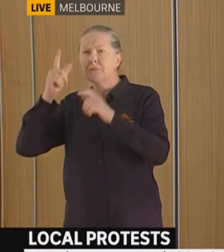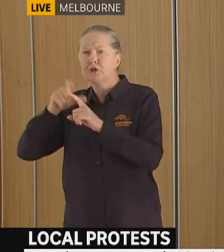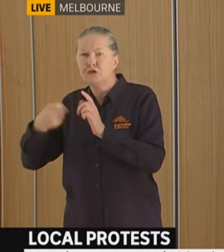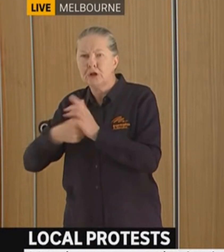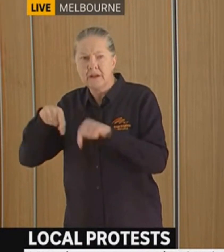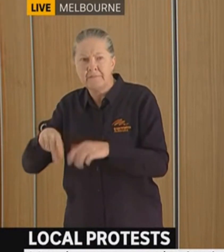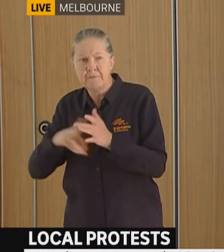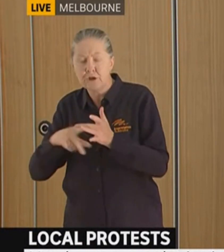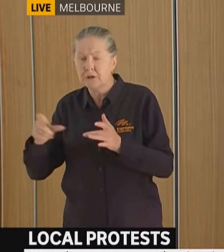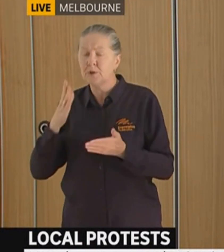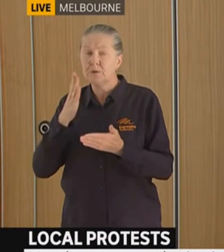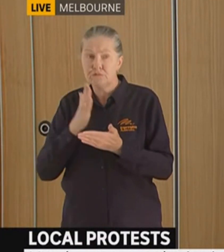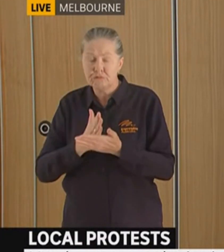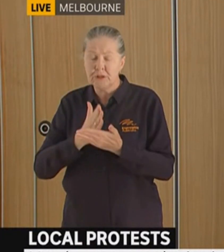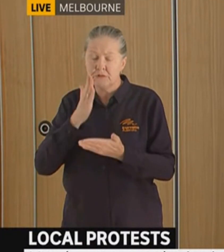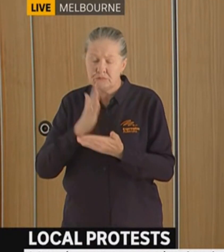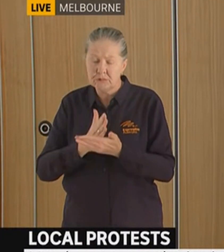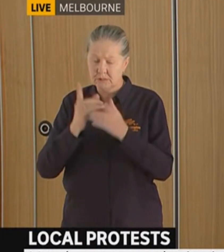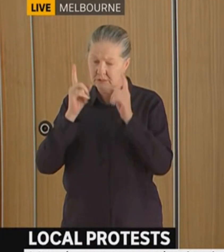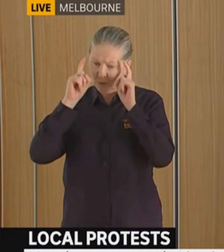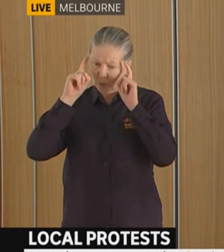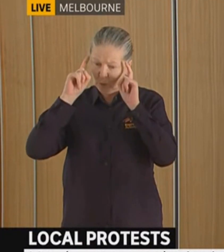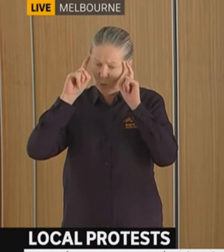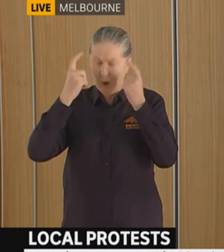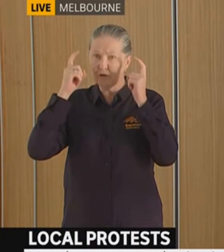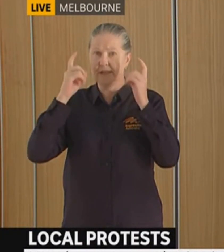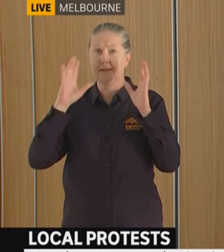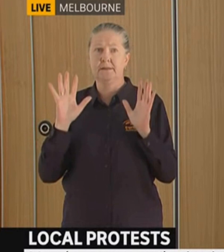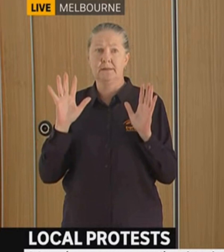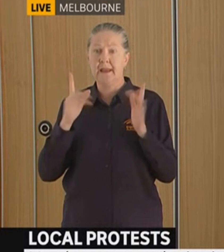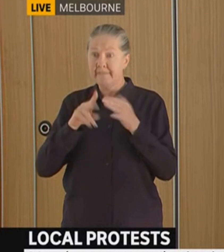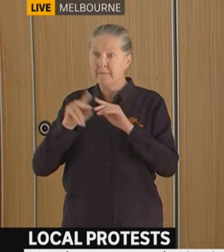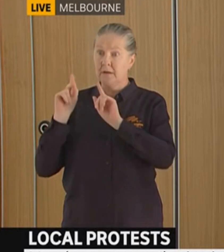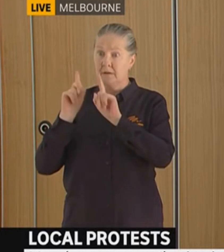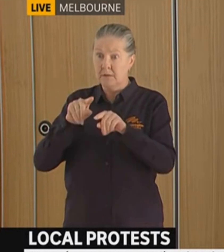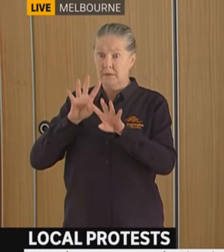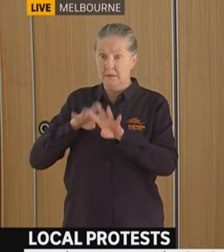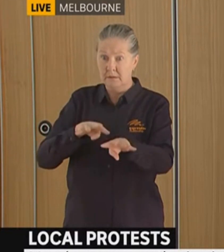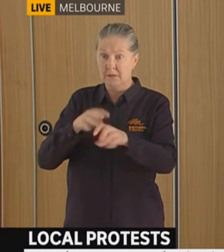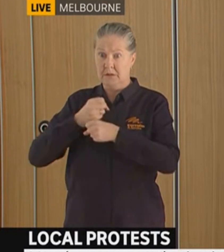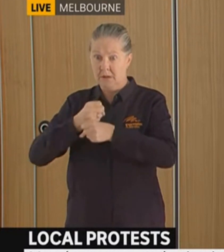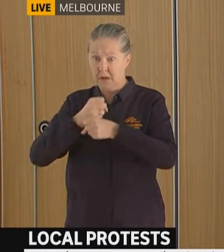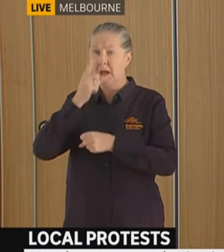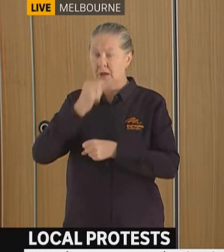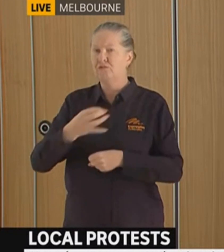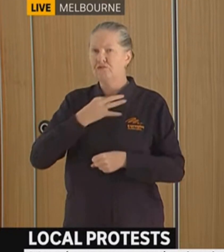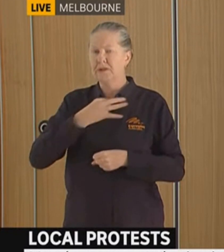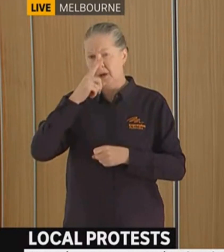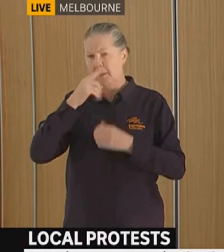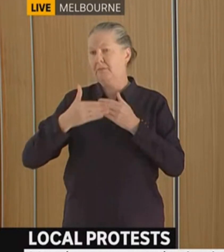for example, expressed their extreme concern that this will put people's lives at risk. Would you prefer it be